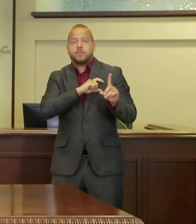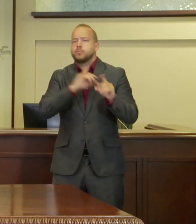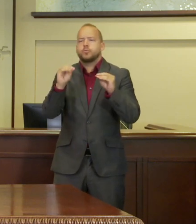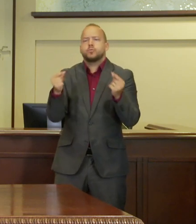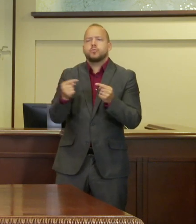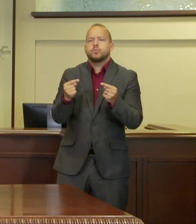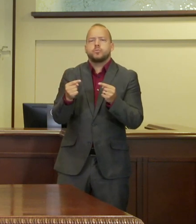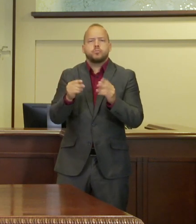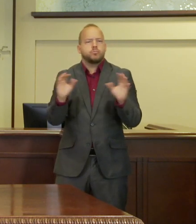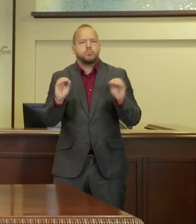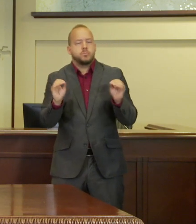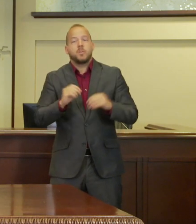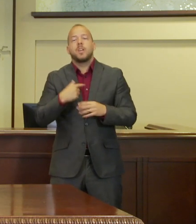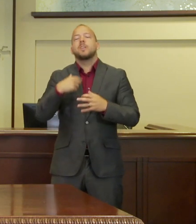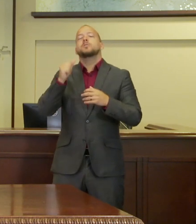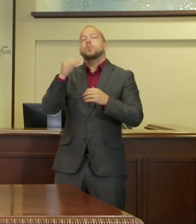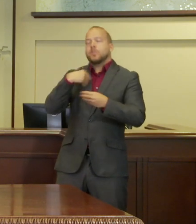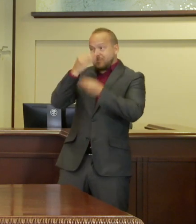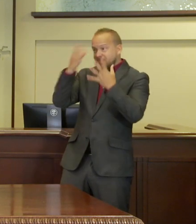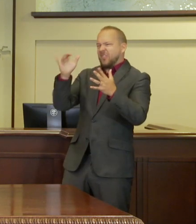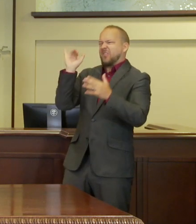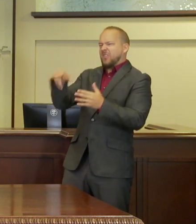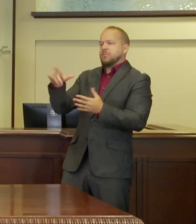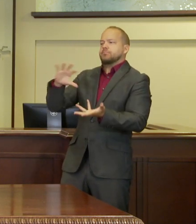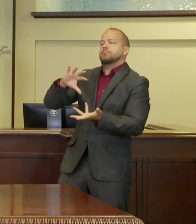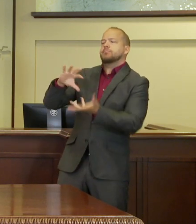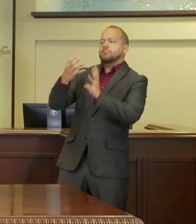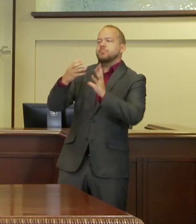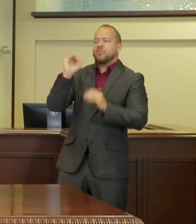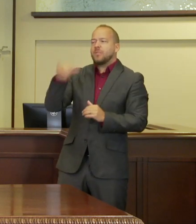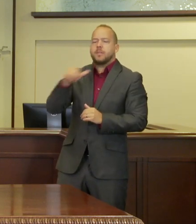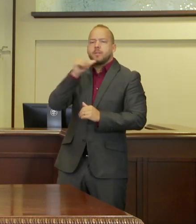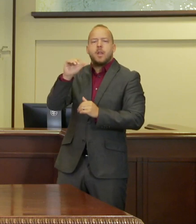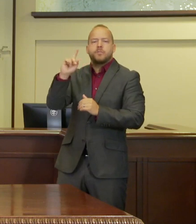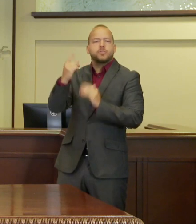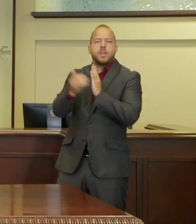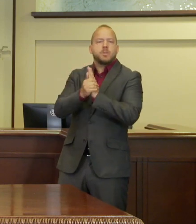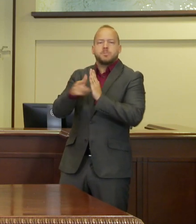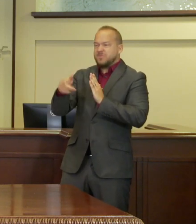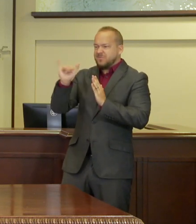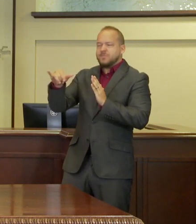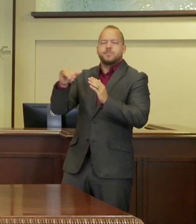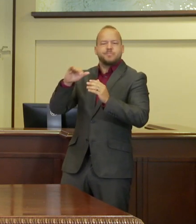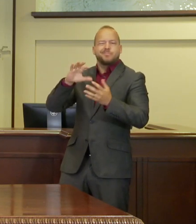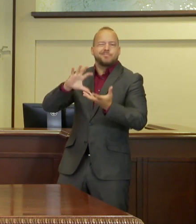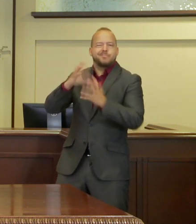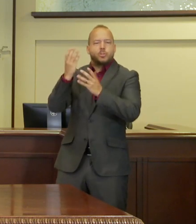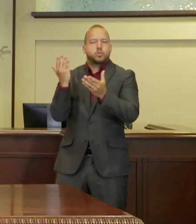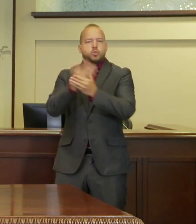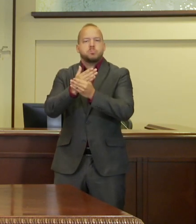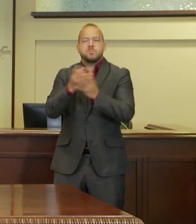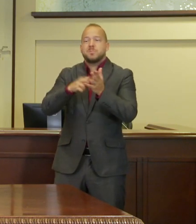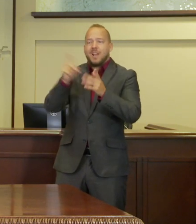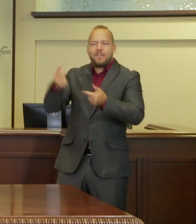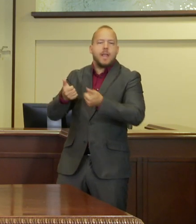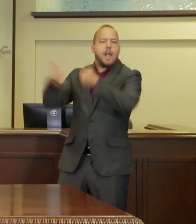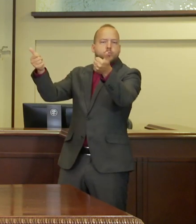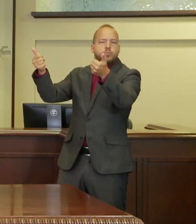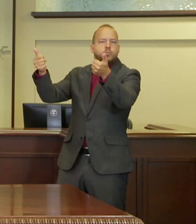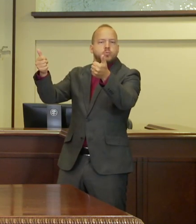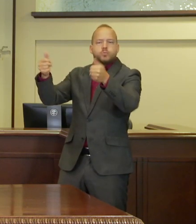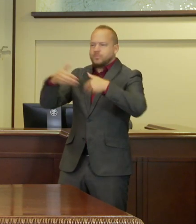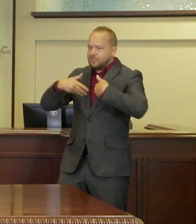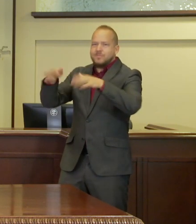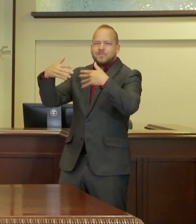and unlawful assembly were declared, and as officers were directing the group to disperse, we